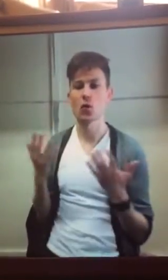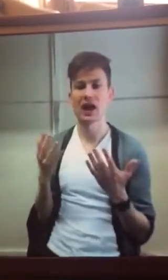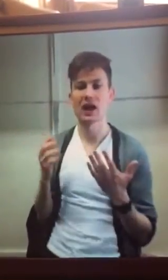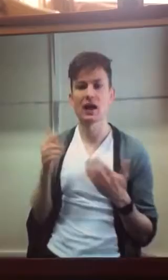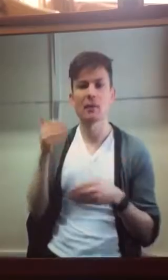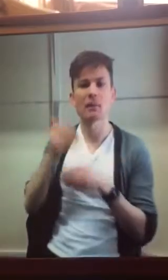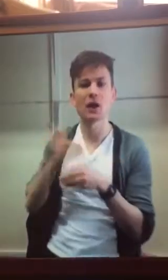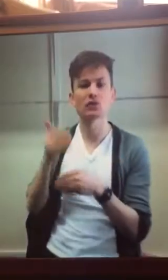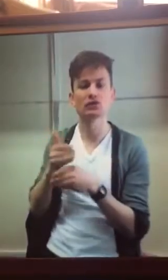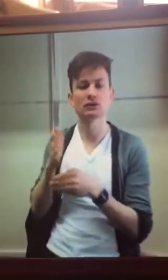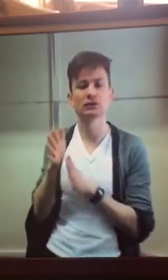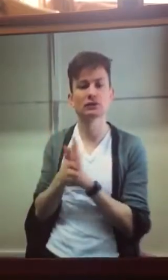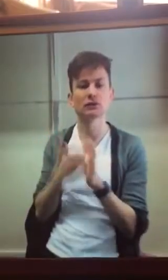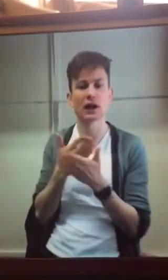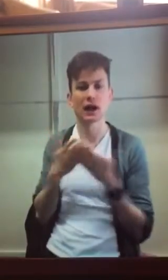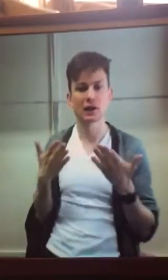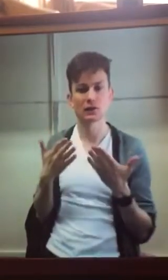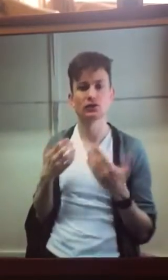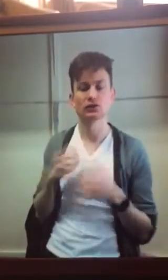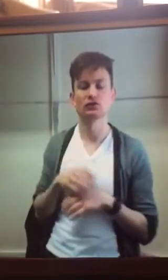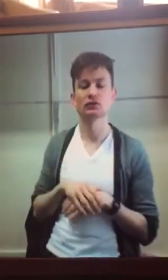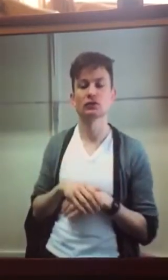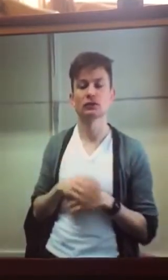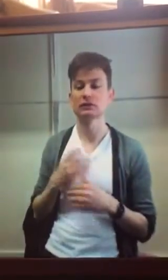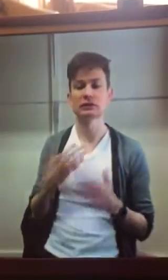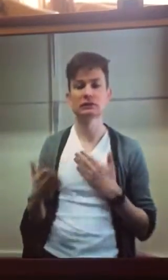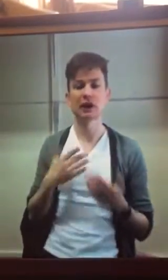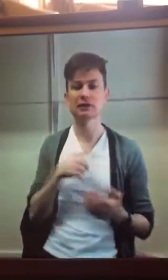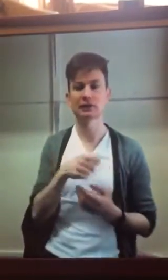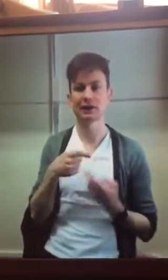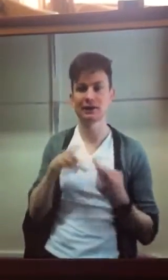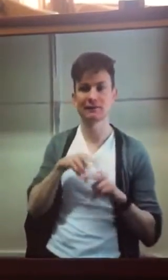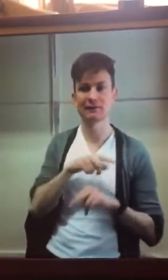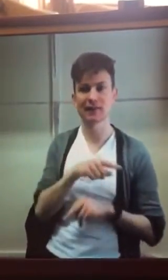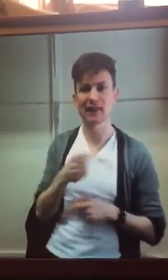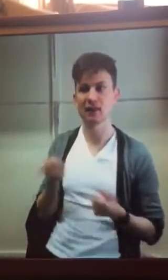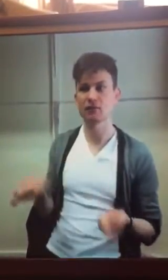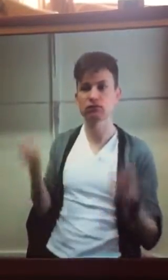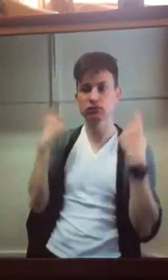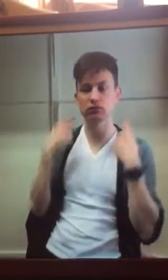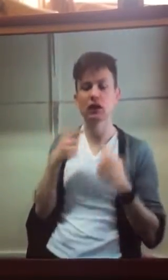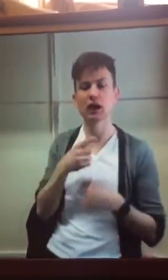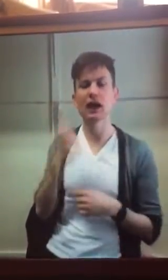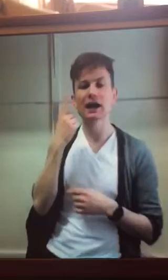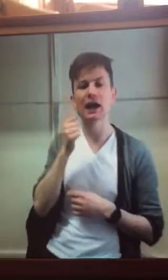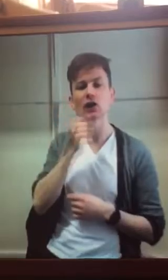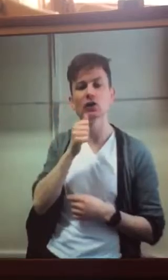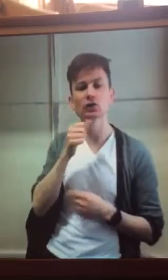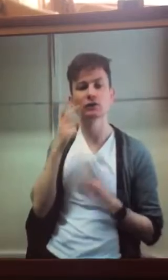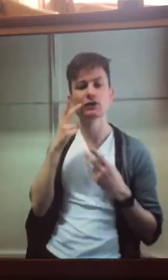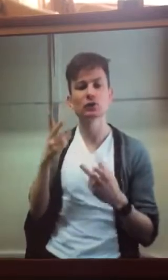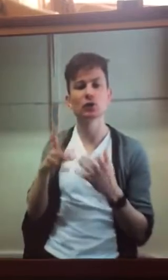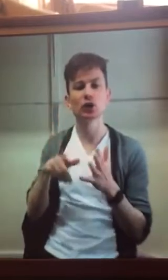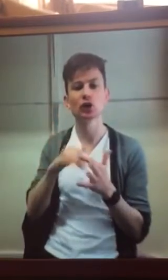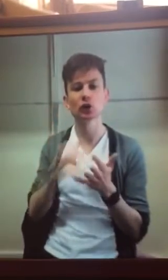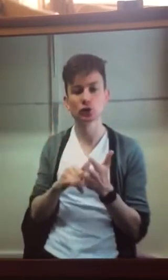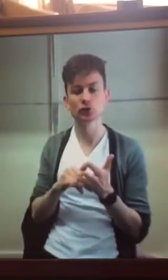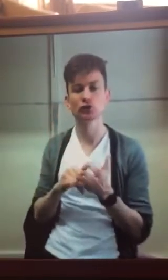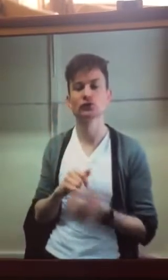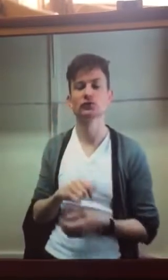still identify where those sorts of boundaries are. So it doesn't really matter whether they understand the story or not, it's just